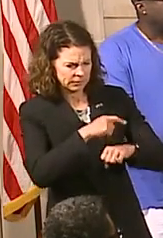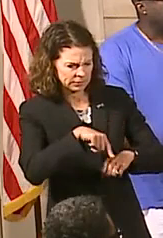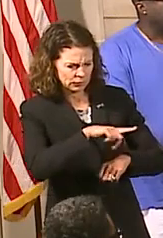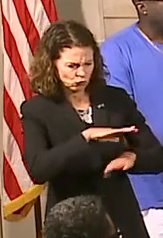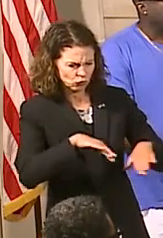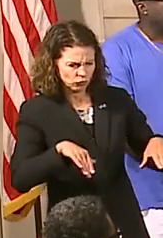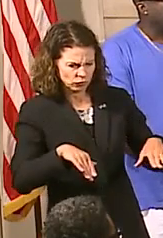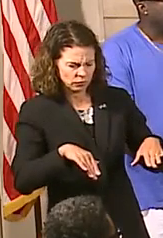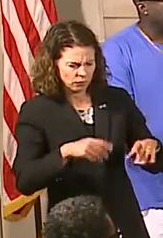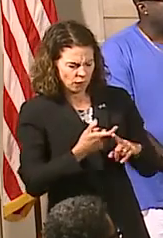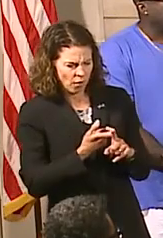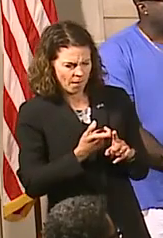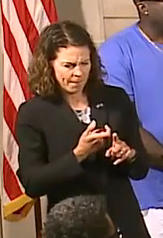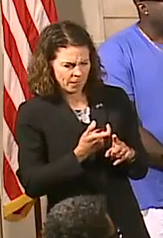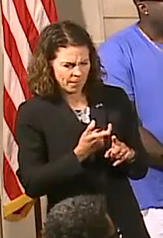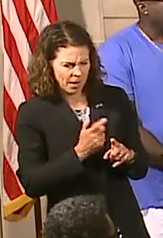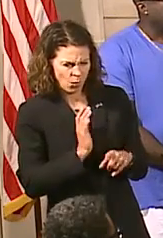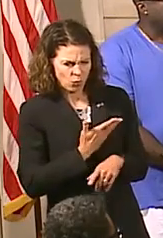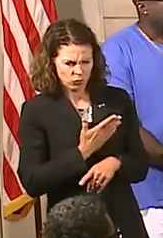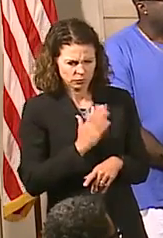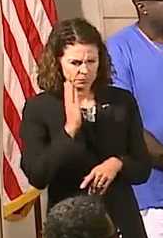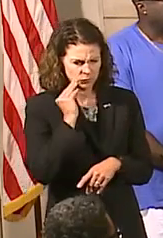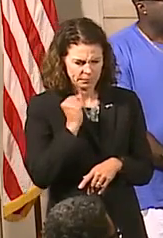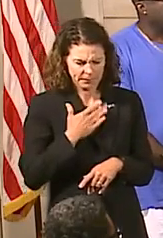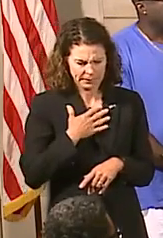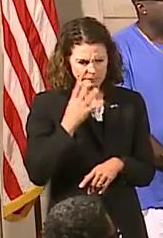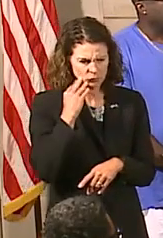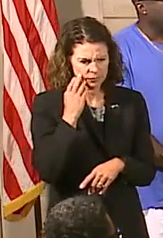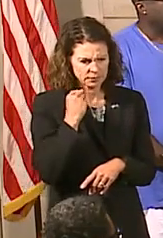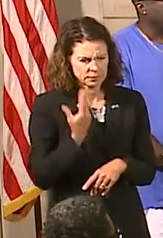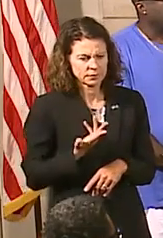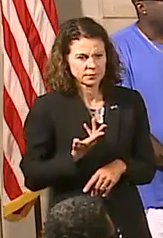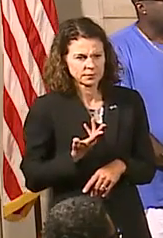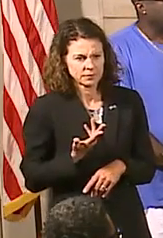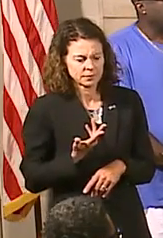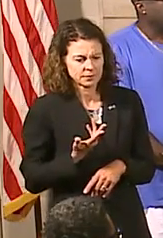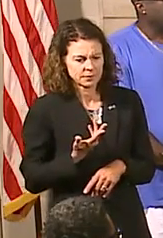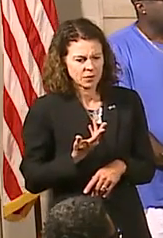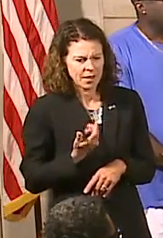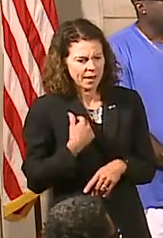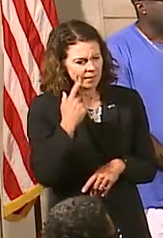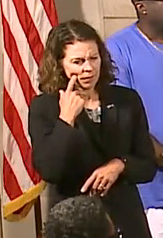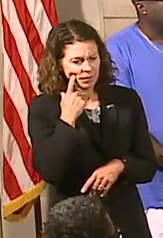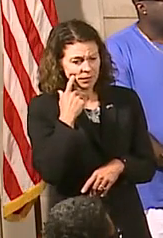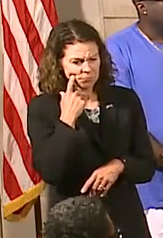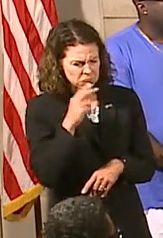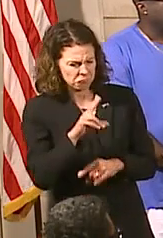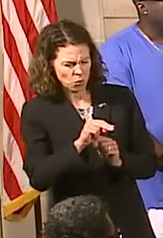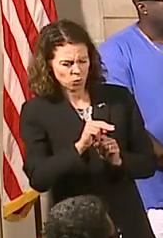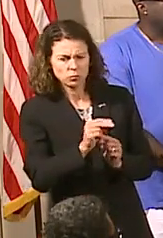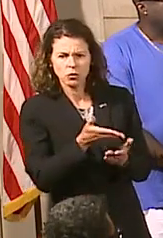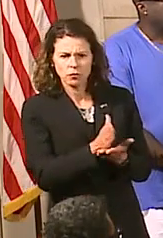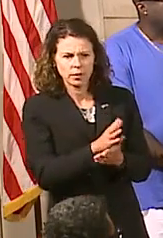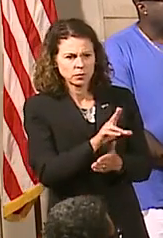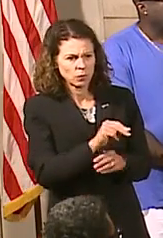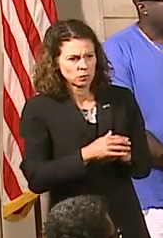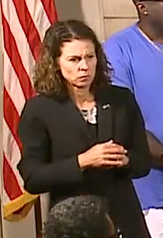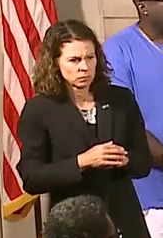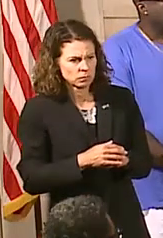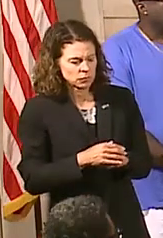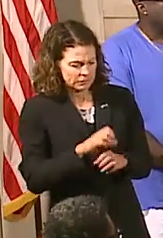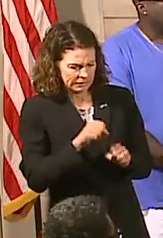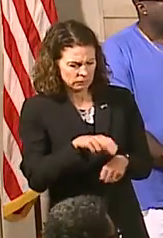And so the encouragement from my seat would be, it's okay, let's start saying no. No, no, you don't need